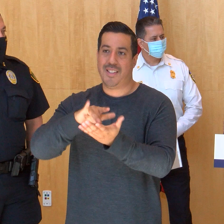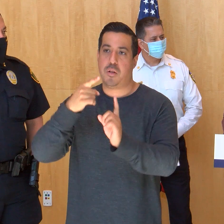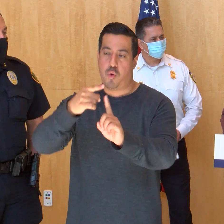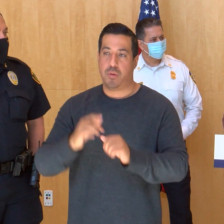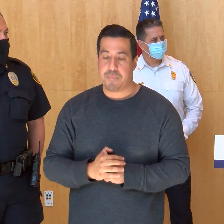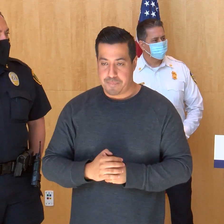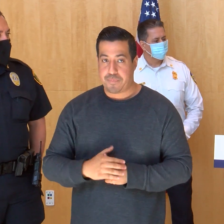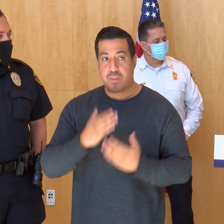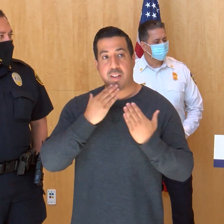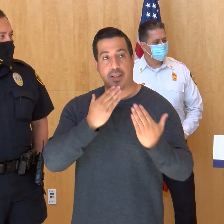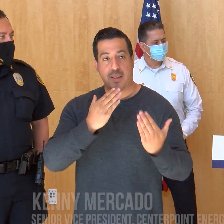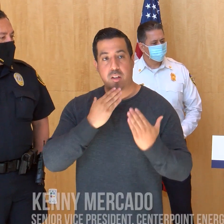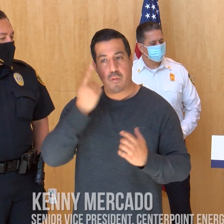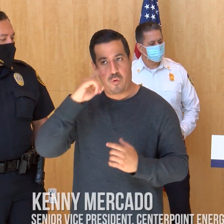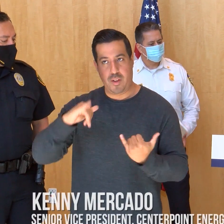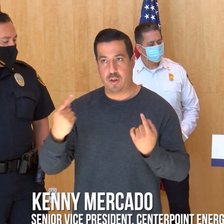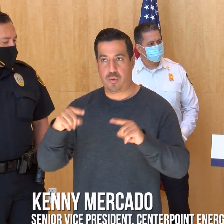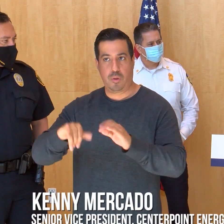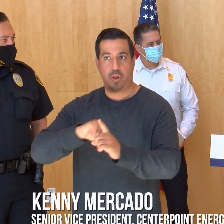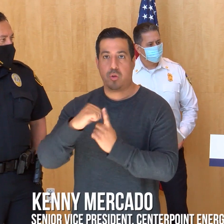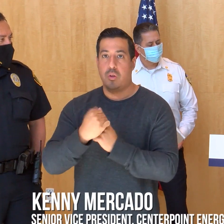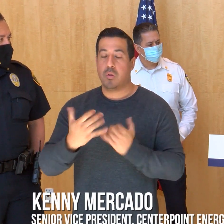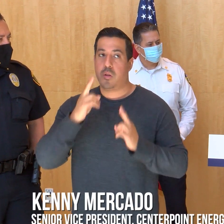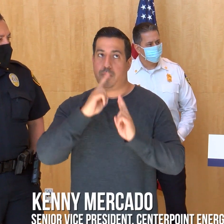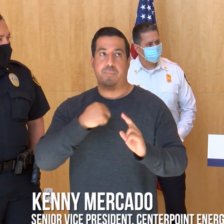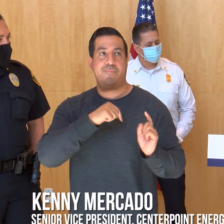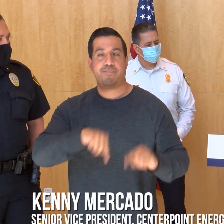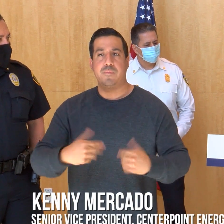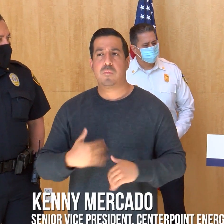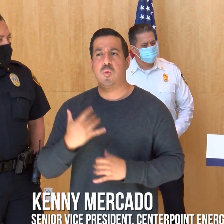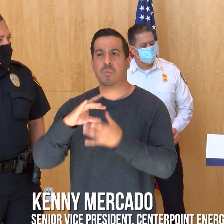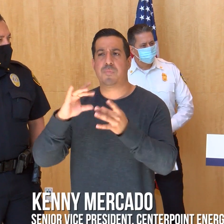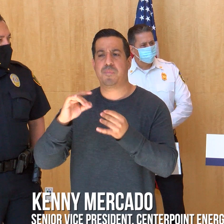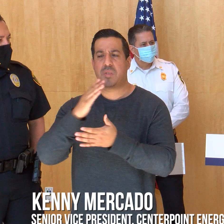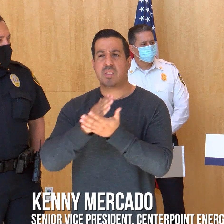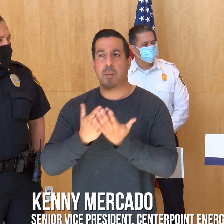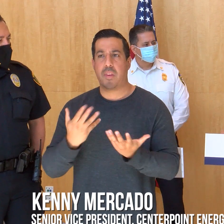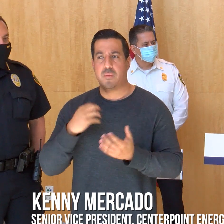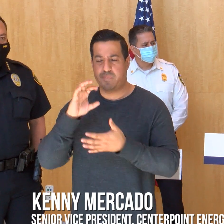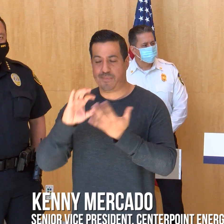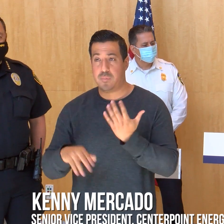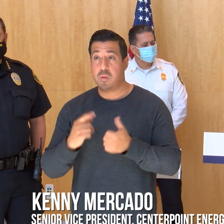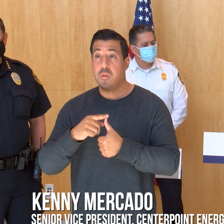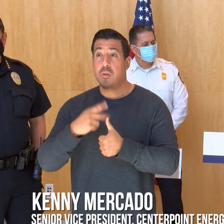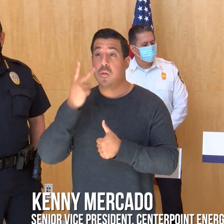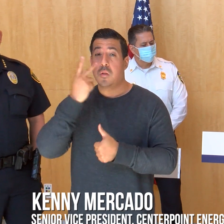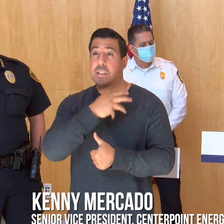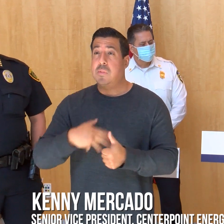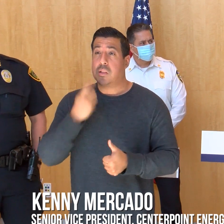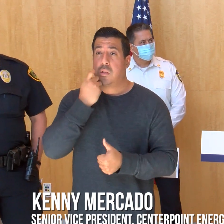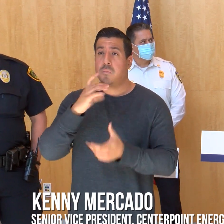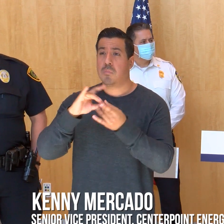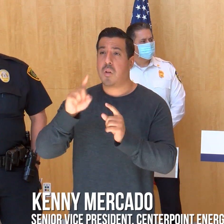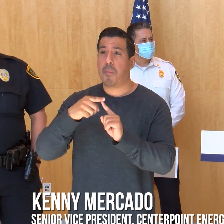thank you for your leadership as we've gone through this crisis. And it's really an honor to be here. And I want to just mention a couple things very briefly. Number one, as you heard the mayor talk earlier about